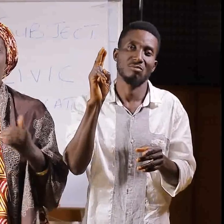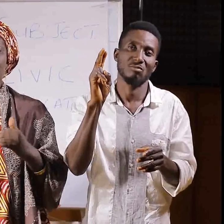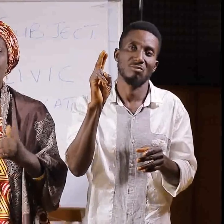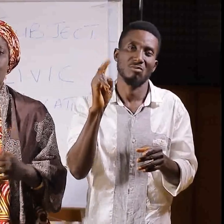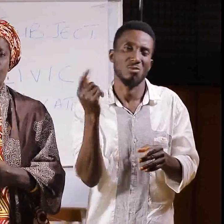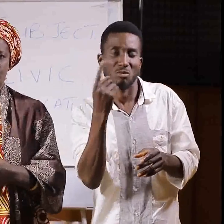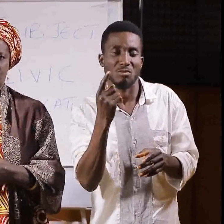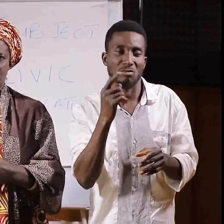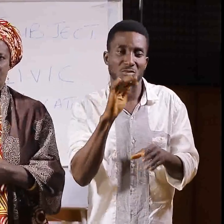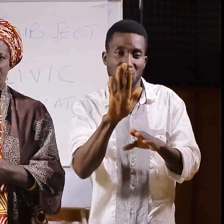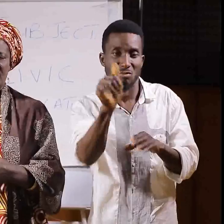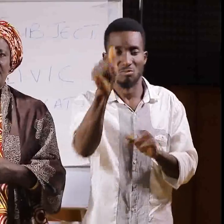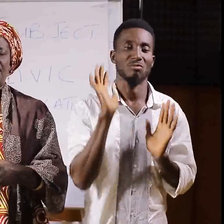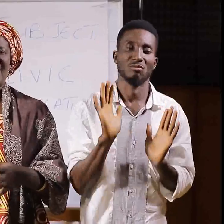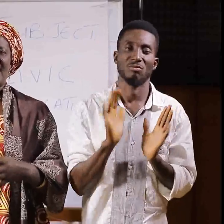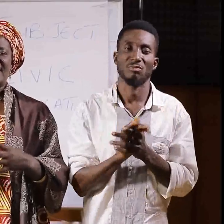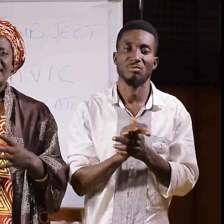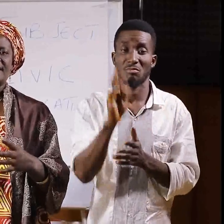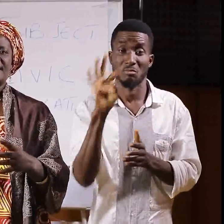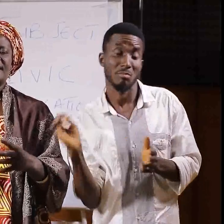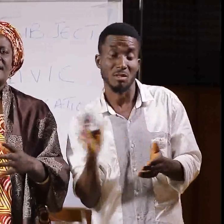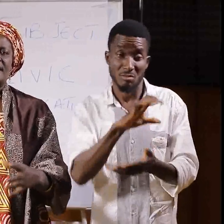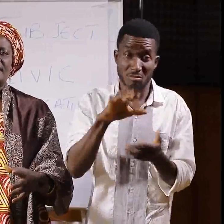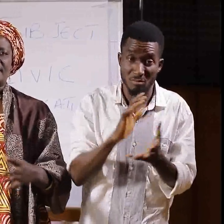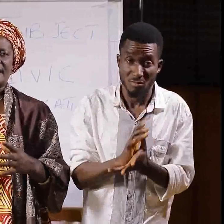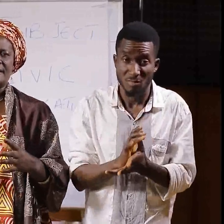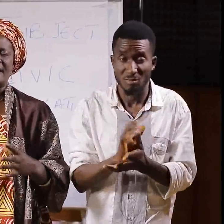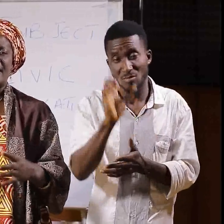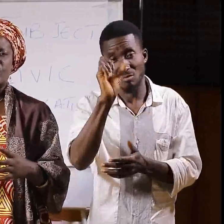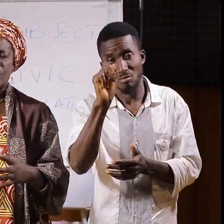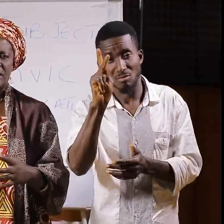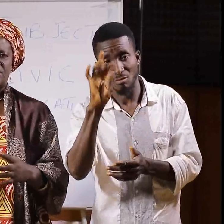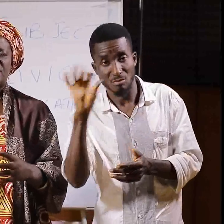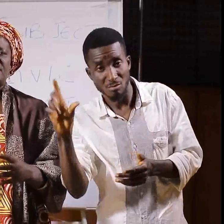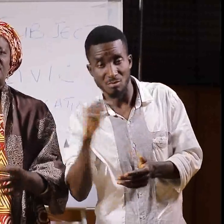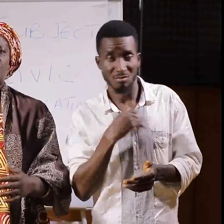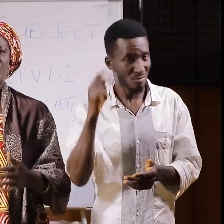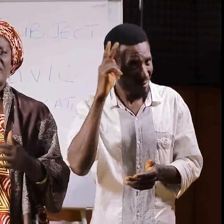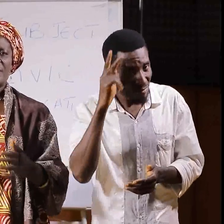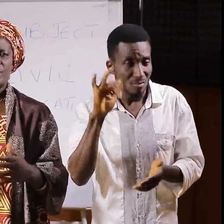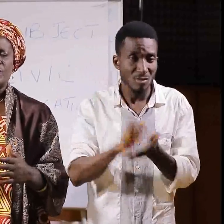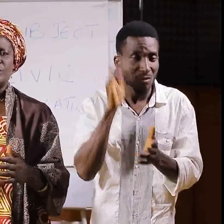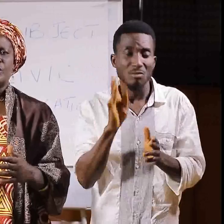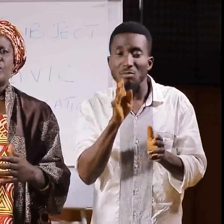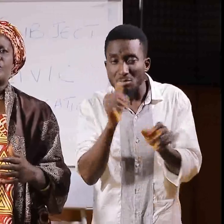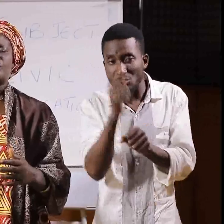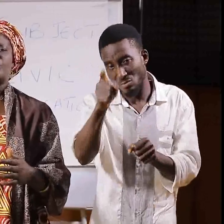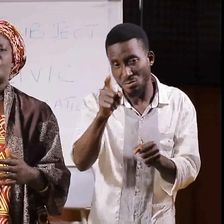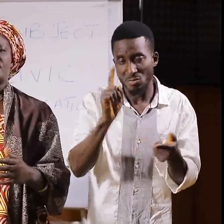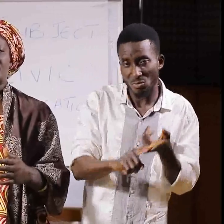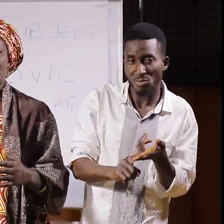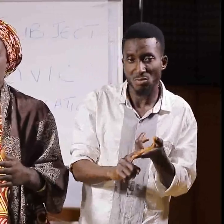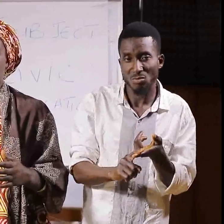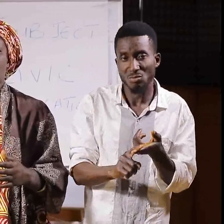employment on your own by harnessing skills and knowledge that will enable you